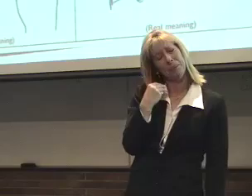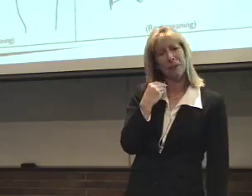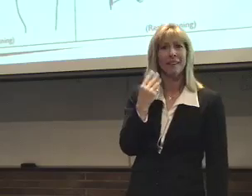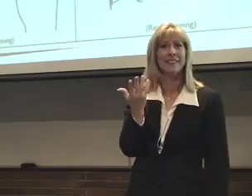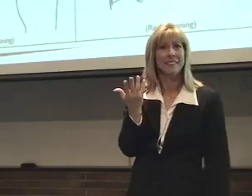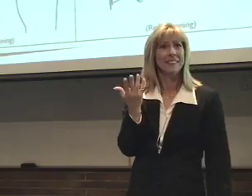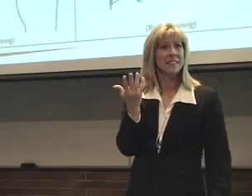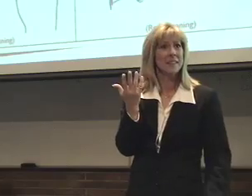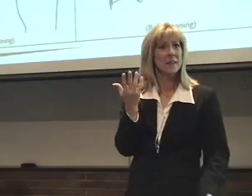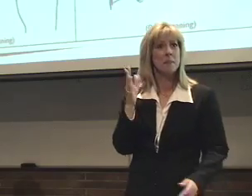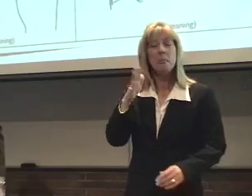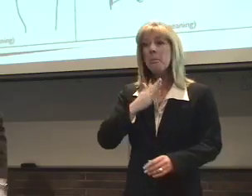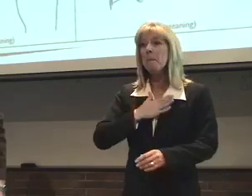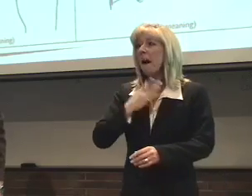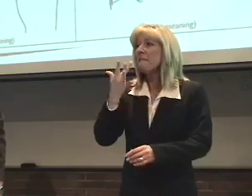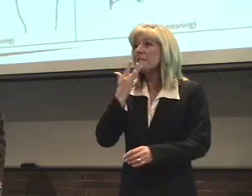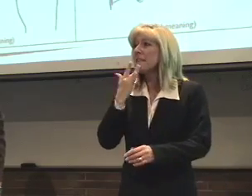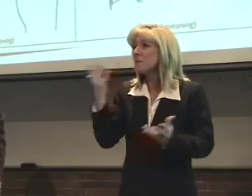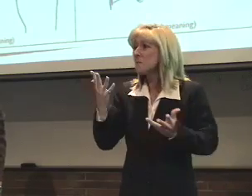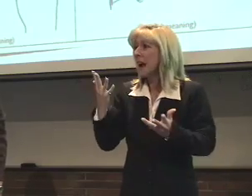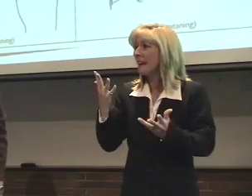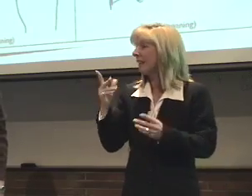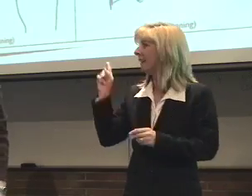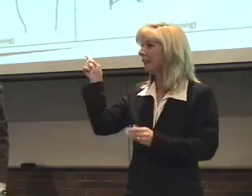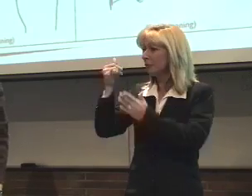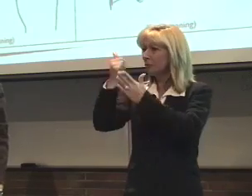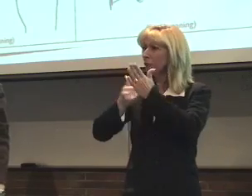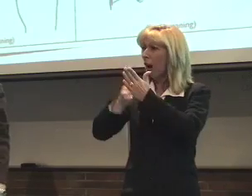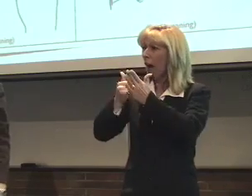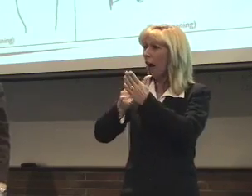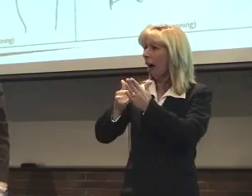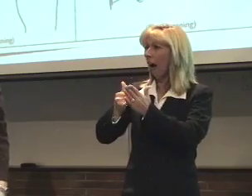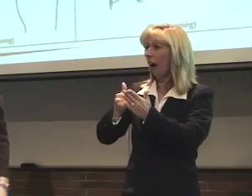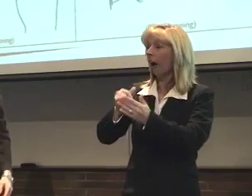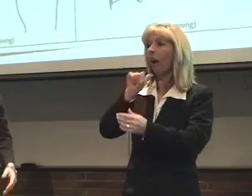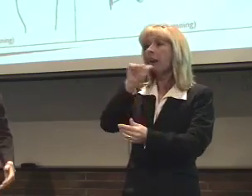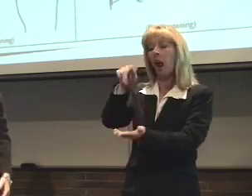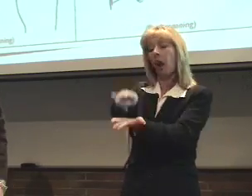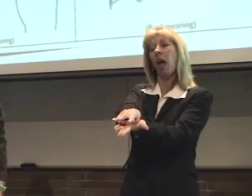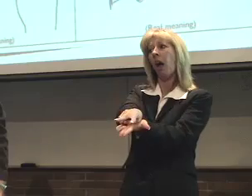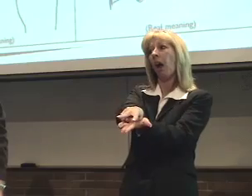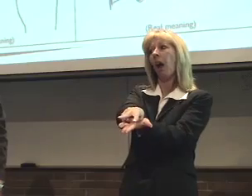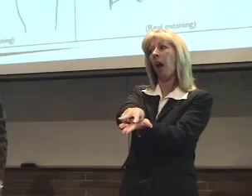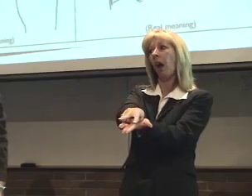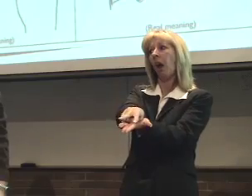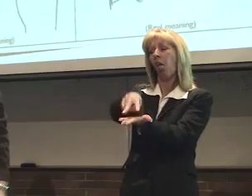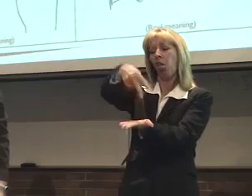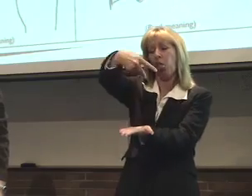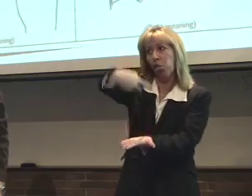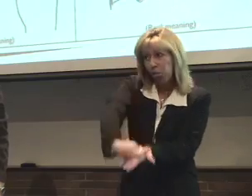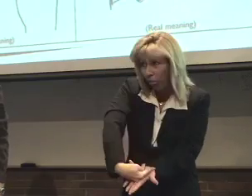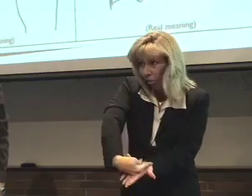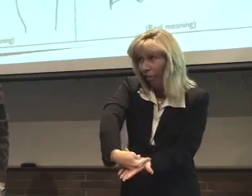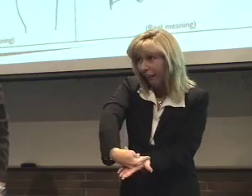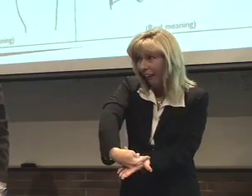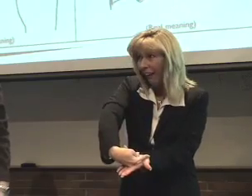though, is he drew the guy upside down on the bed, like not lying on his back, lying on his front, to signify like the guy was